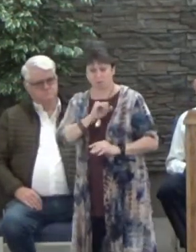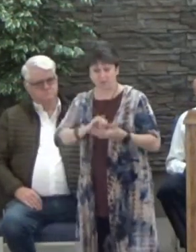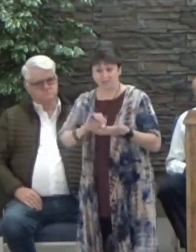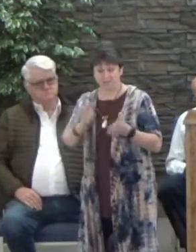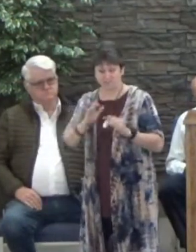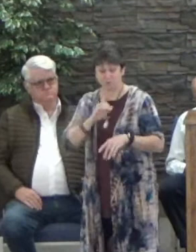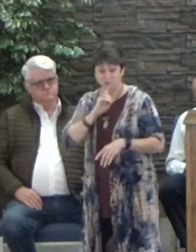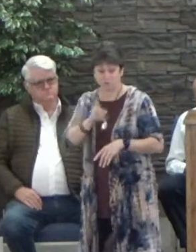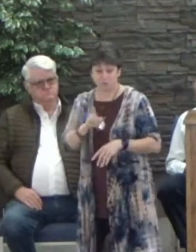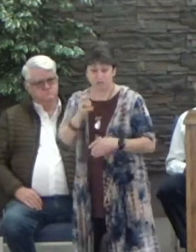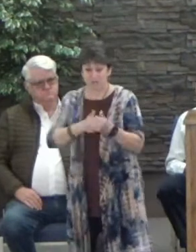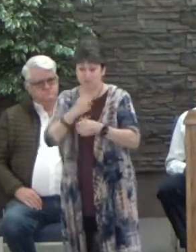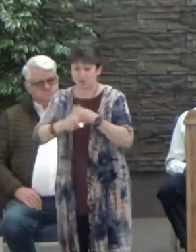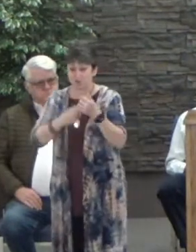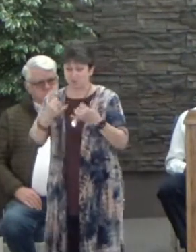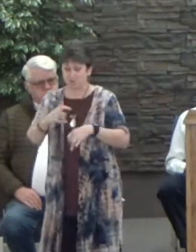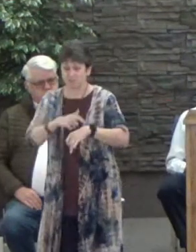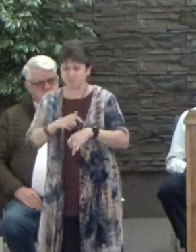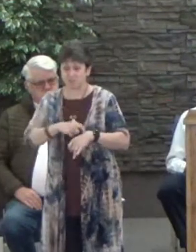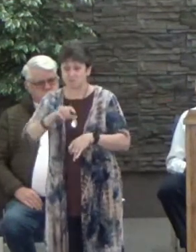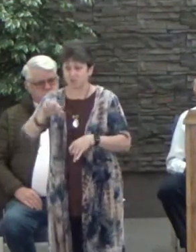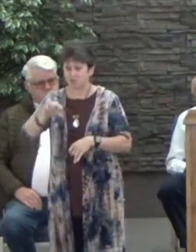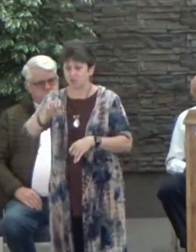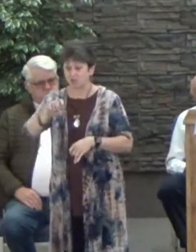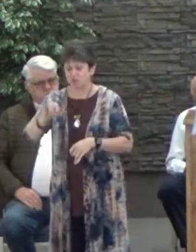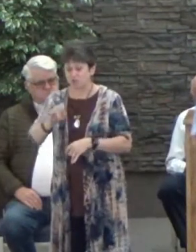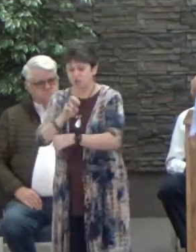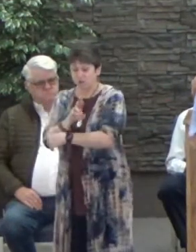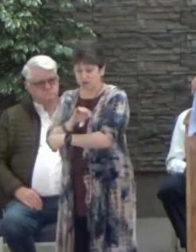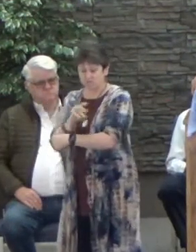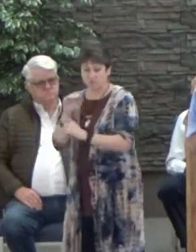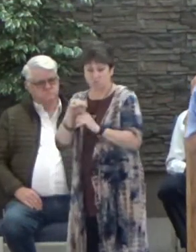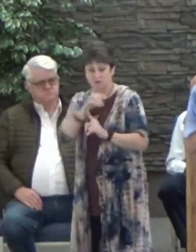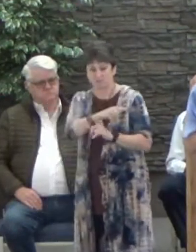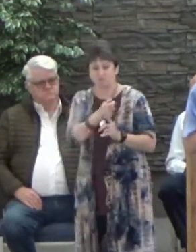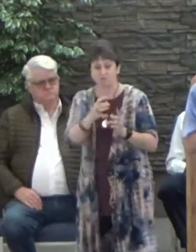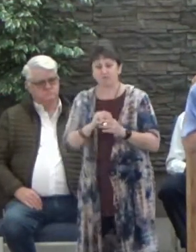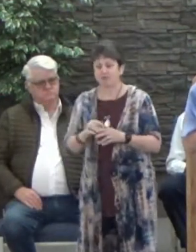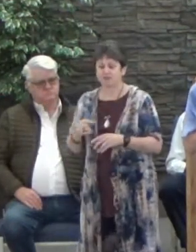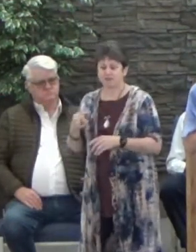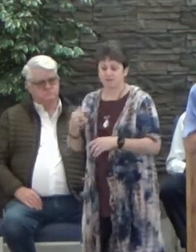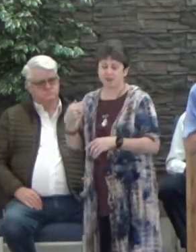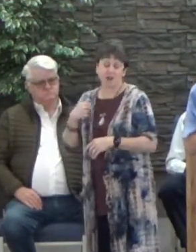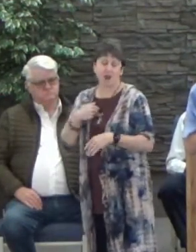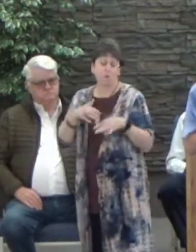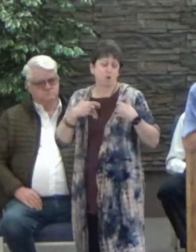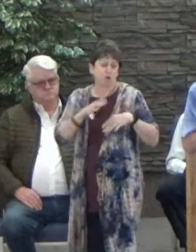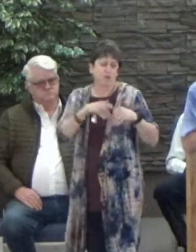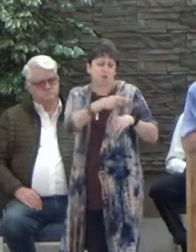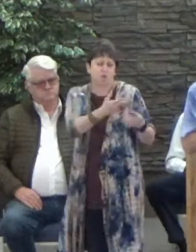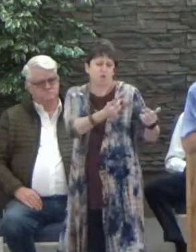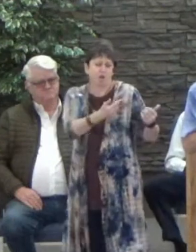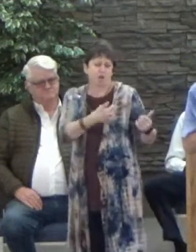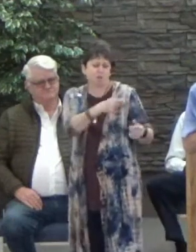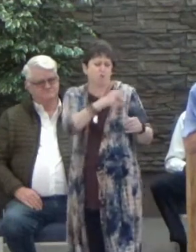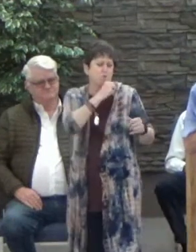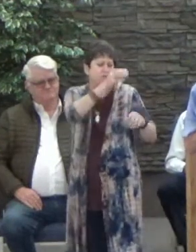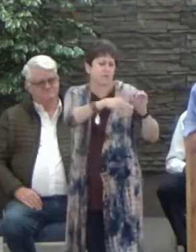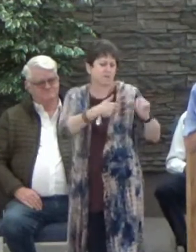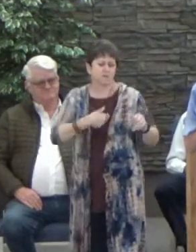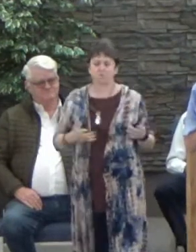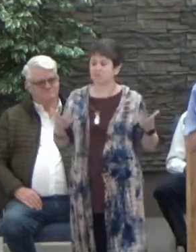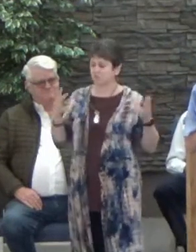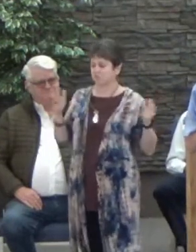very true, and every year at this time, Jerry Covington reminds me for a few weeks that he's younger than I am. But that's over